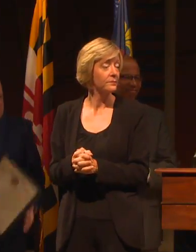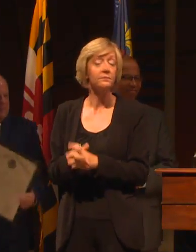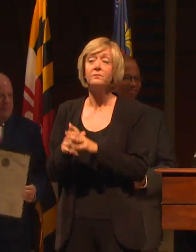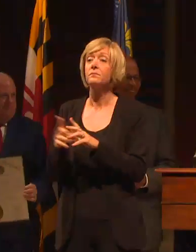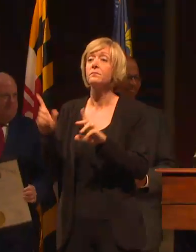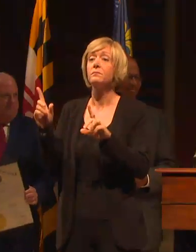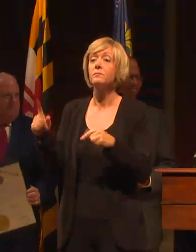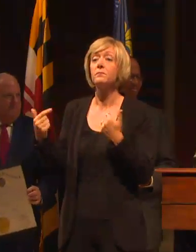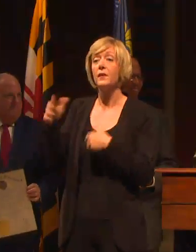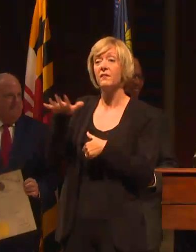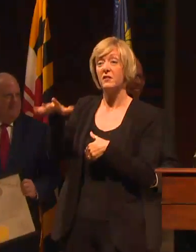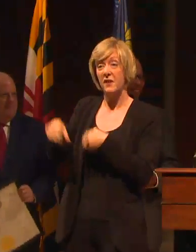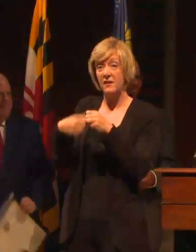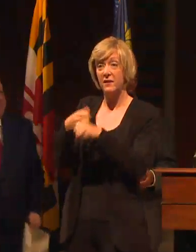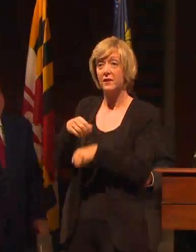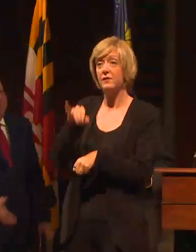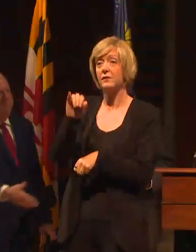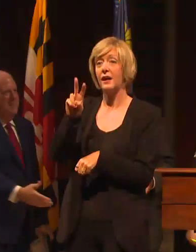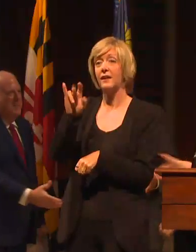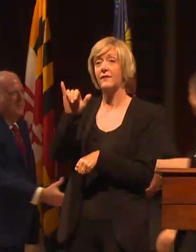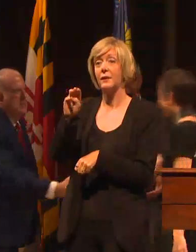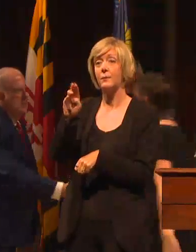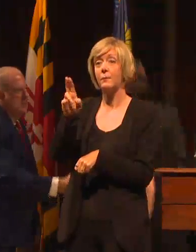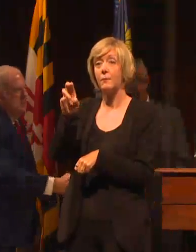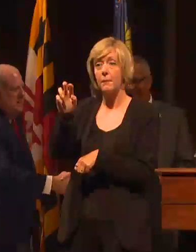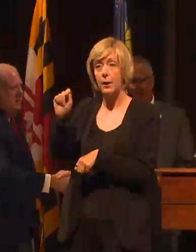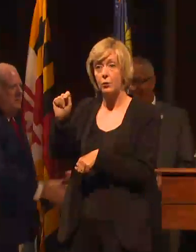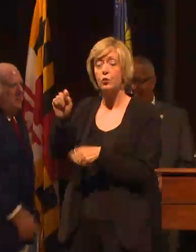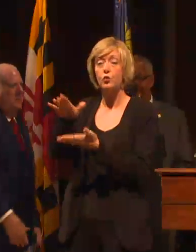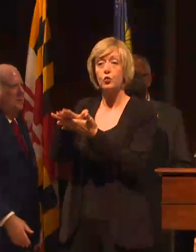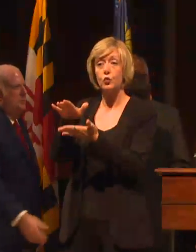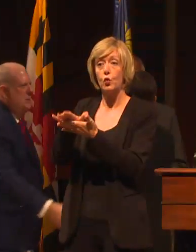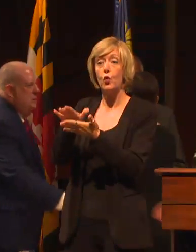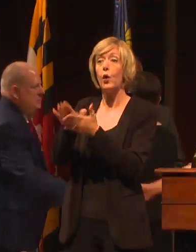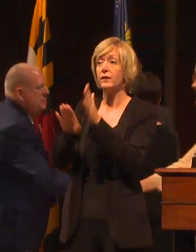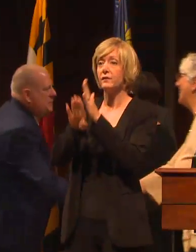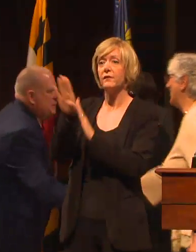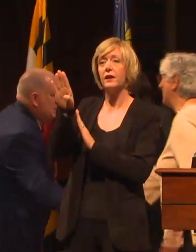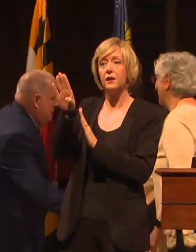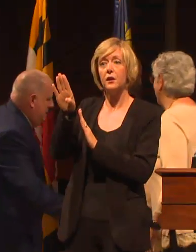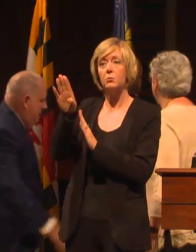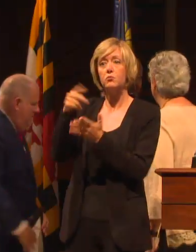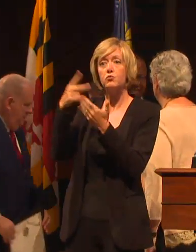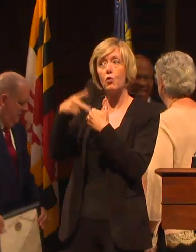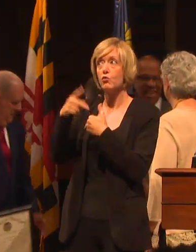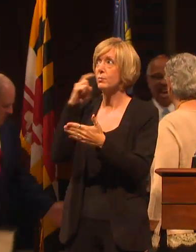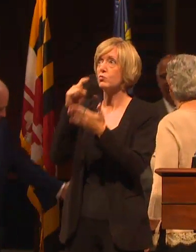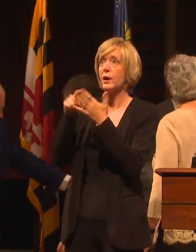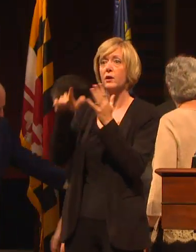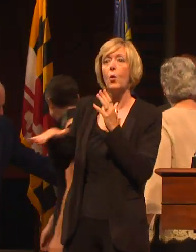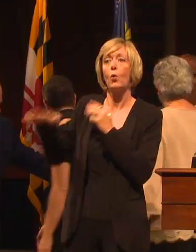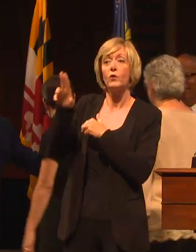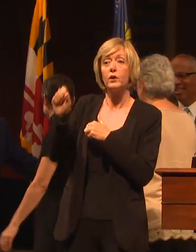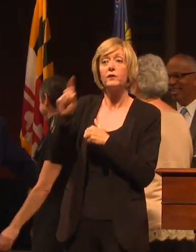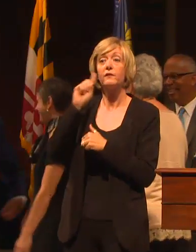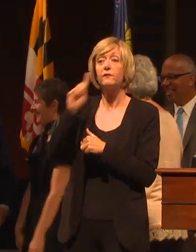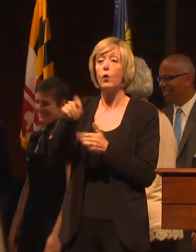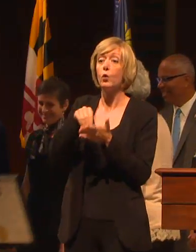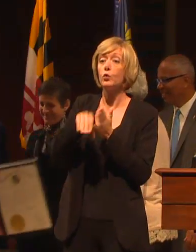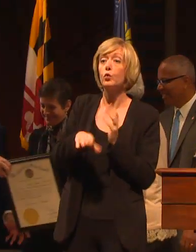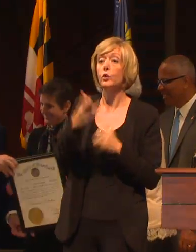For more than 55 years, Ivy Mountain School has created nationally recognized programs and partnerships for people with autism